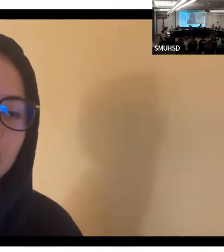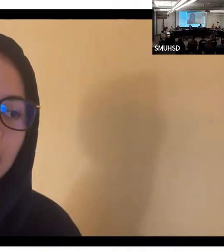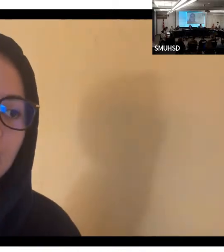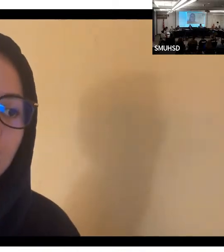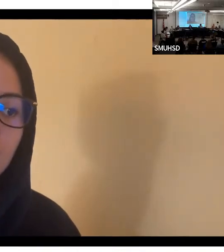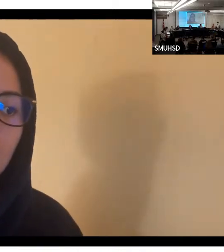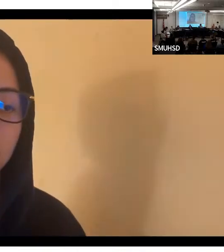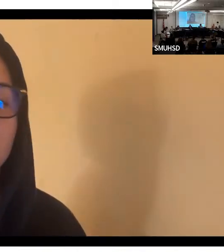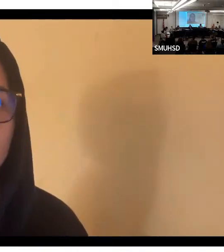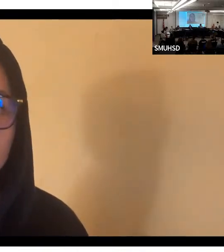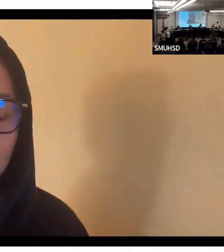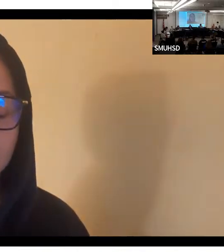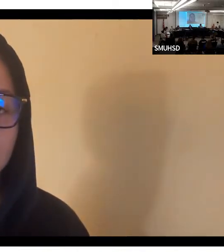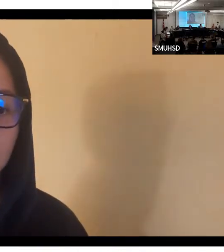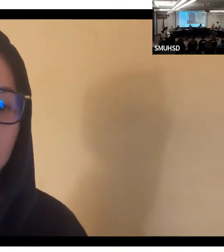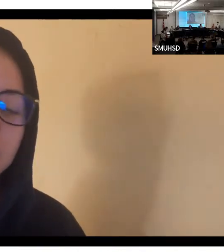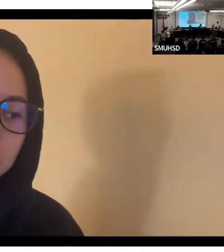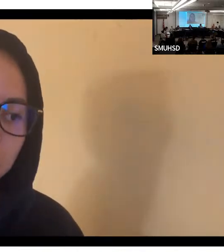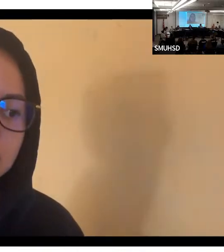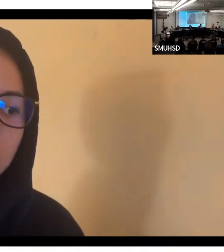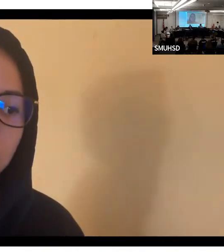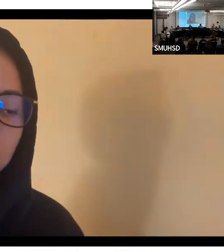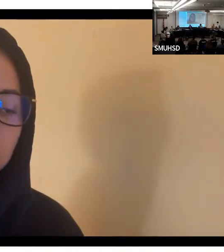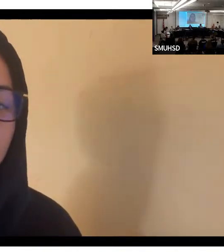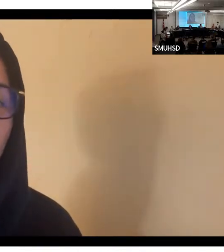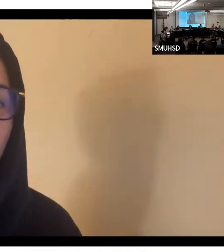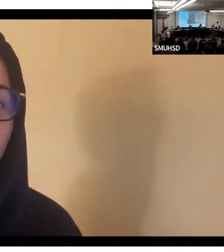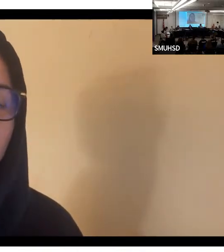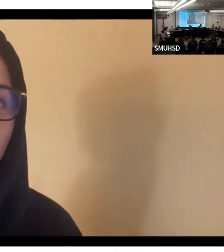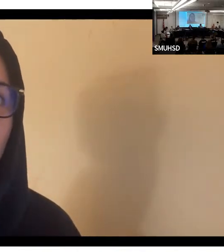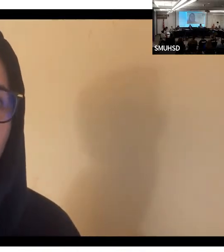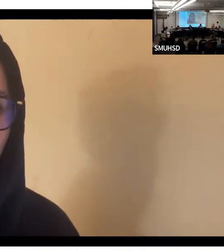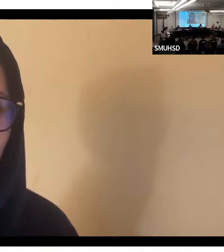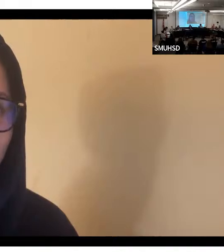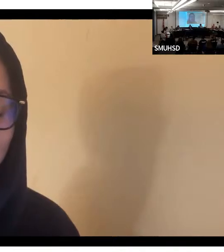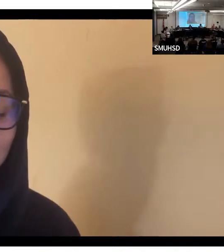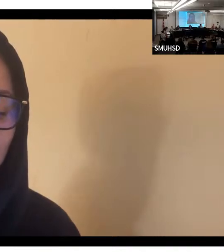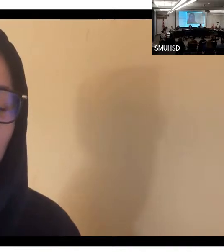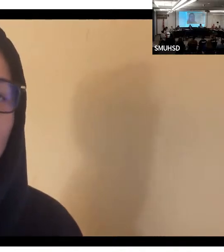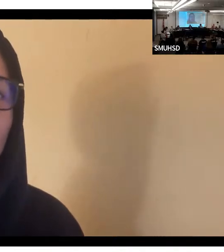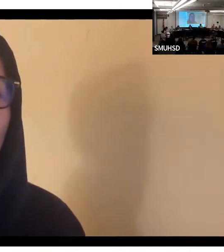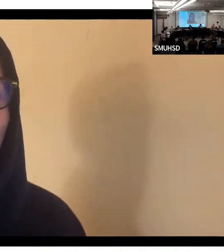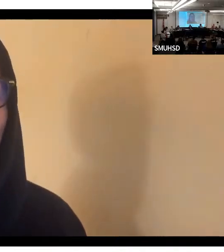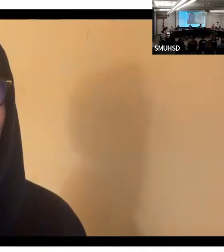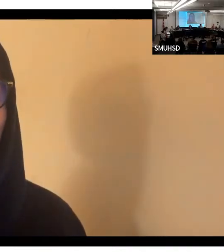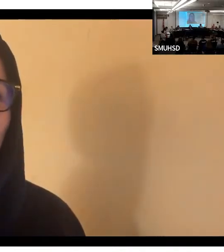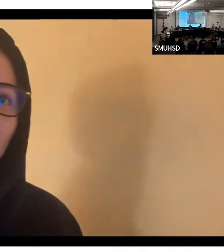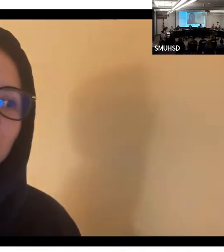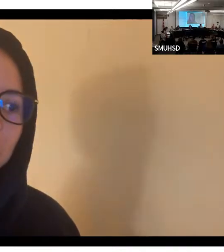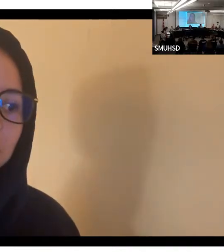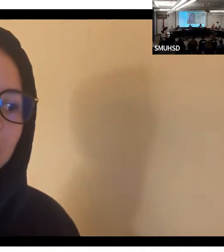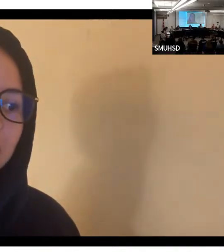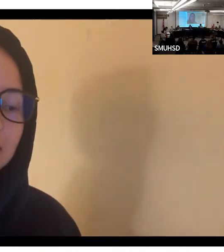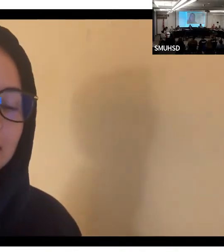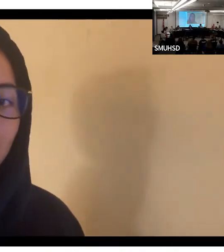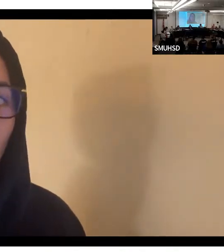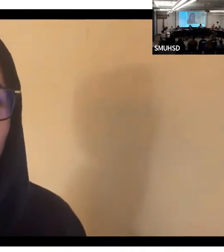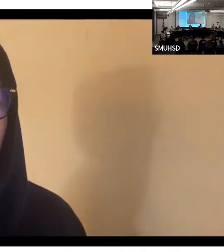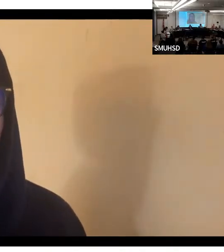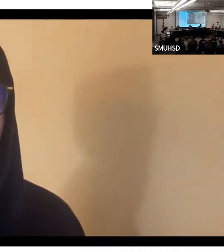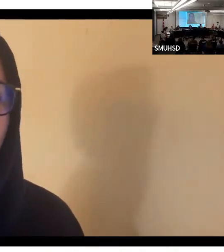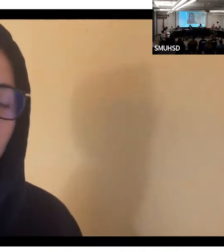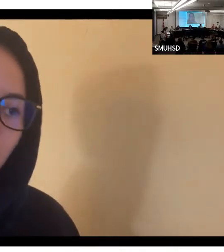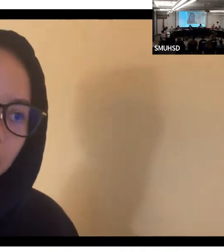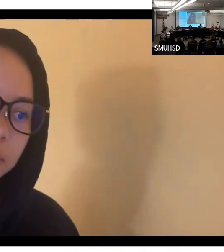classroom when I needed it because I had classes with this person. They were like my support system and went with me to